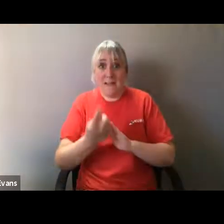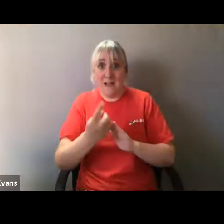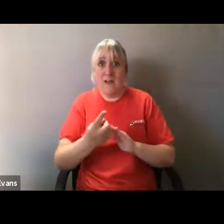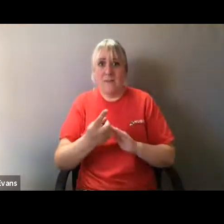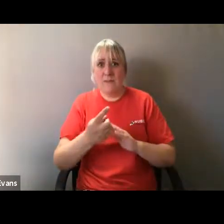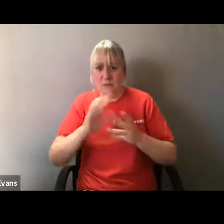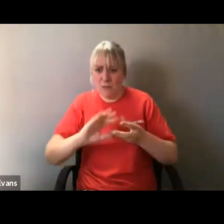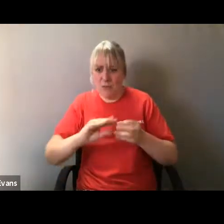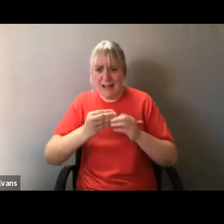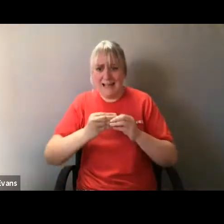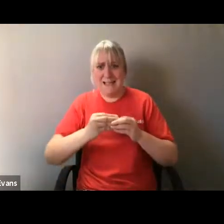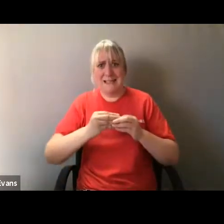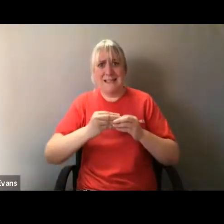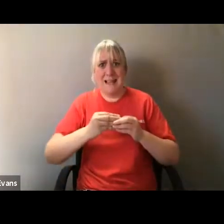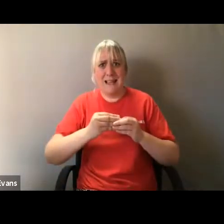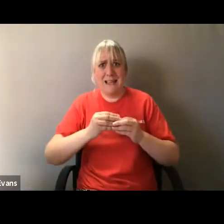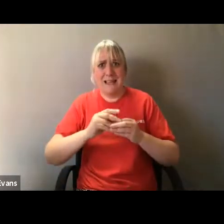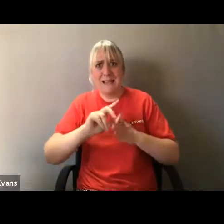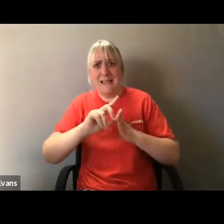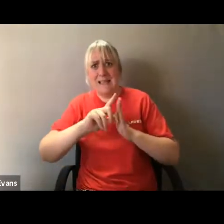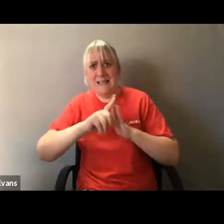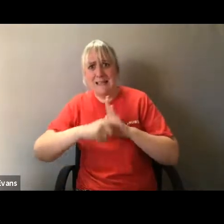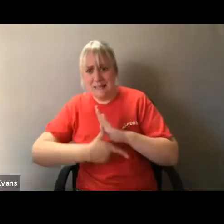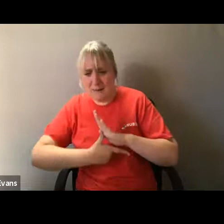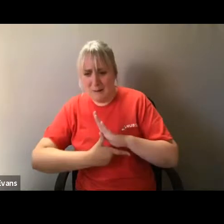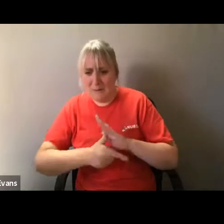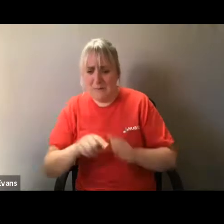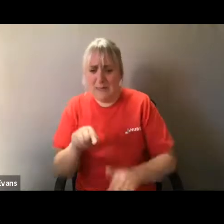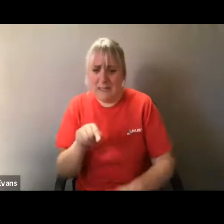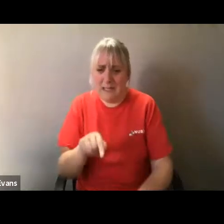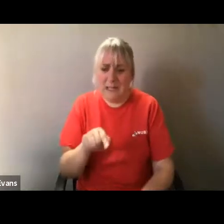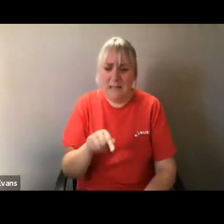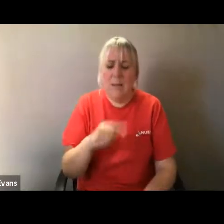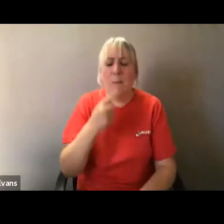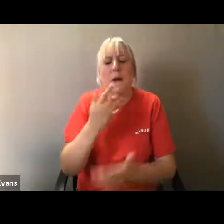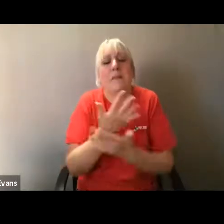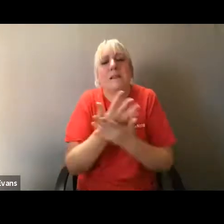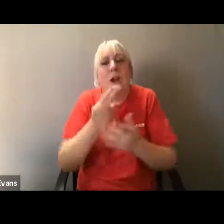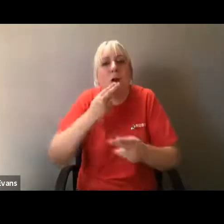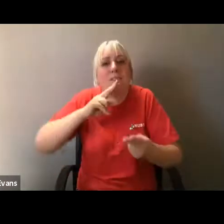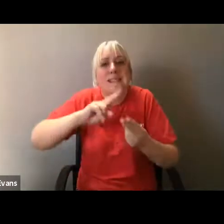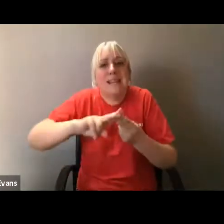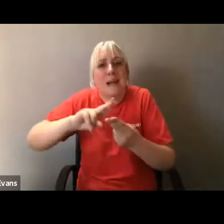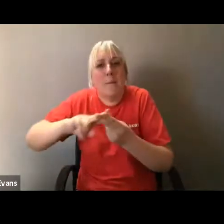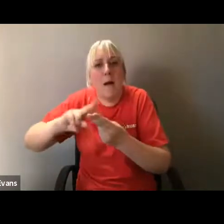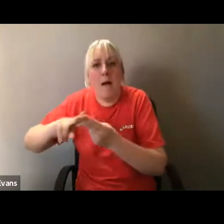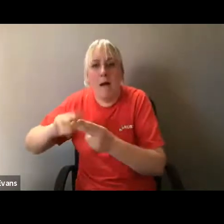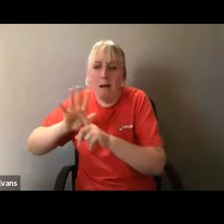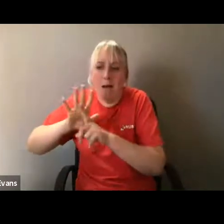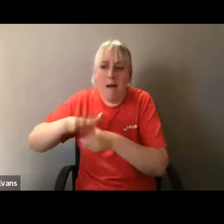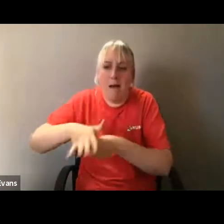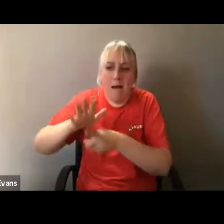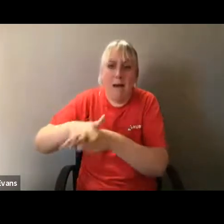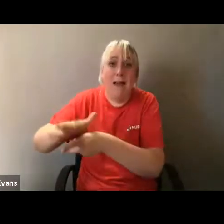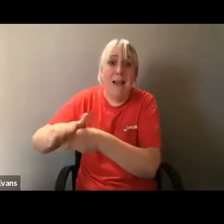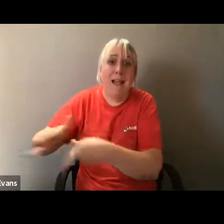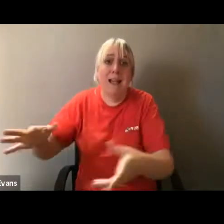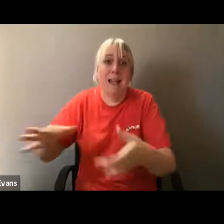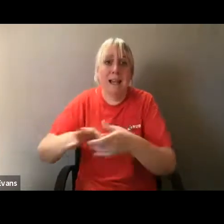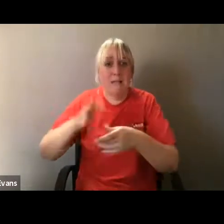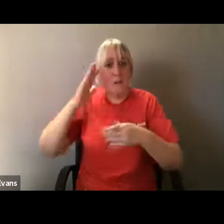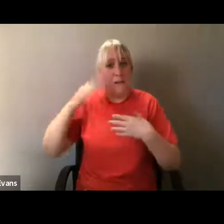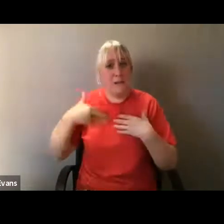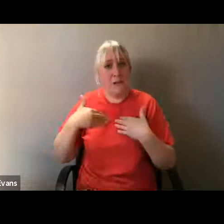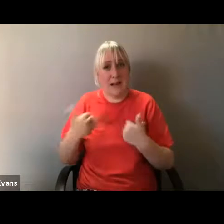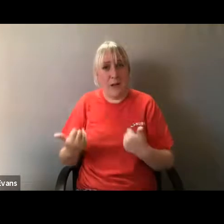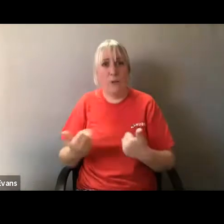how society disables people in mental distress with things like stigma and huge amounts of misinformation and deception.